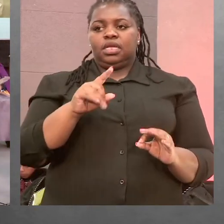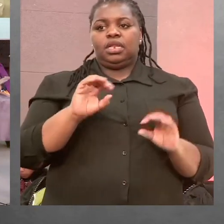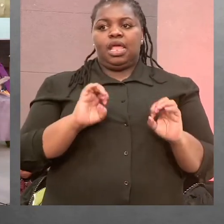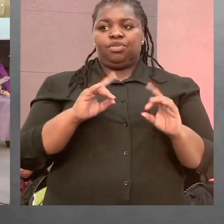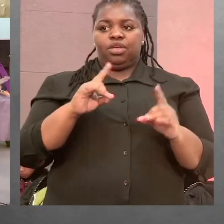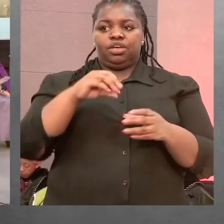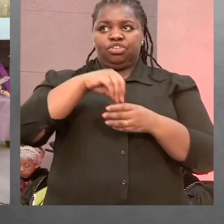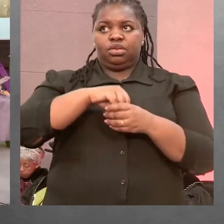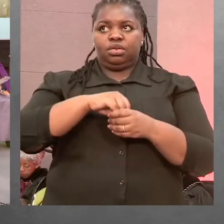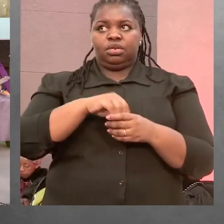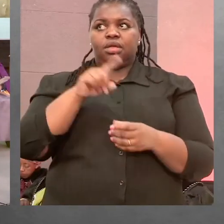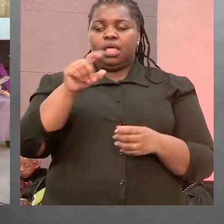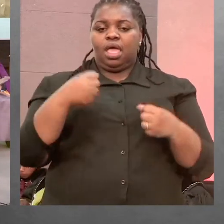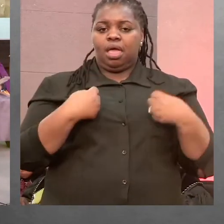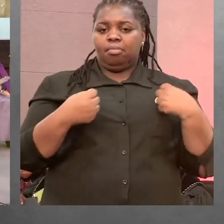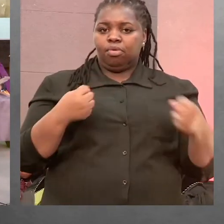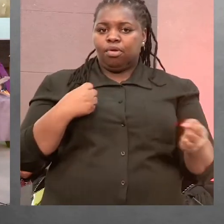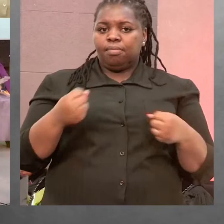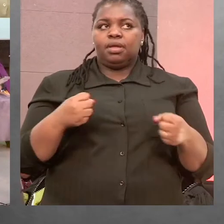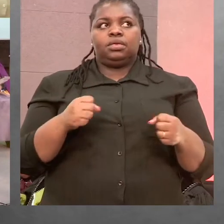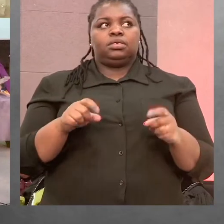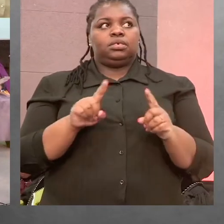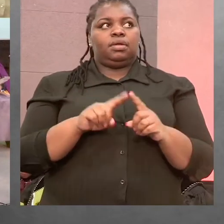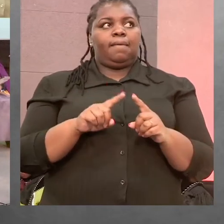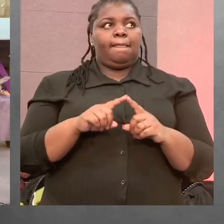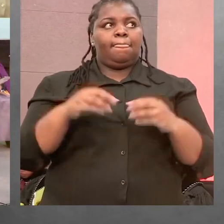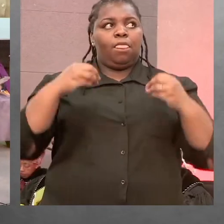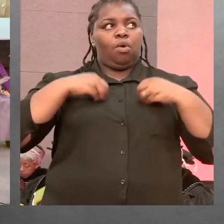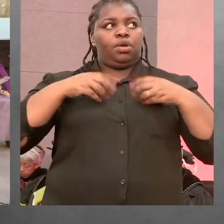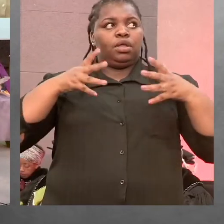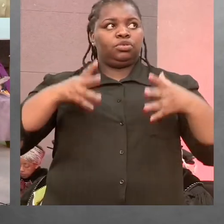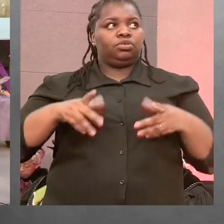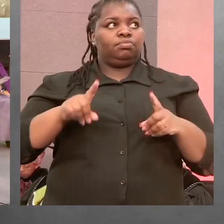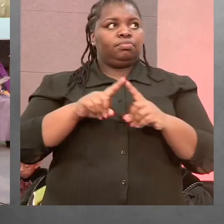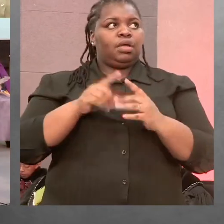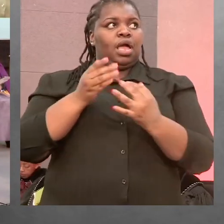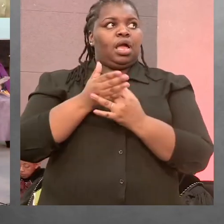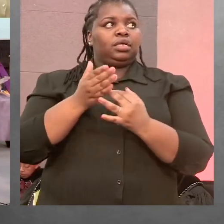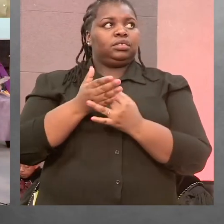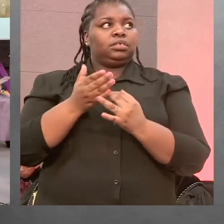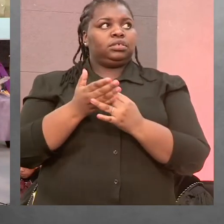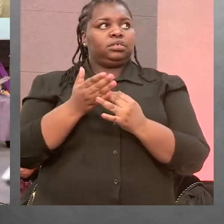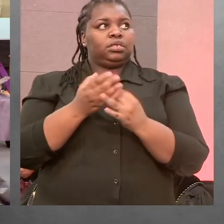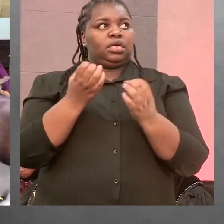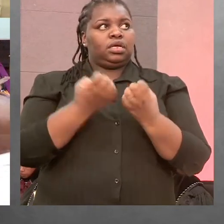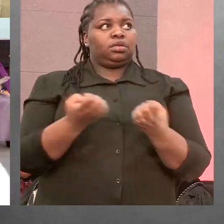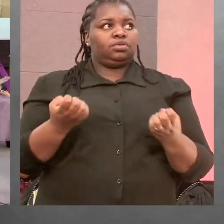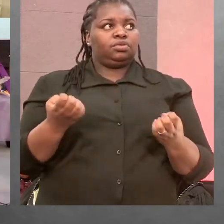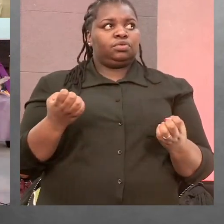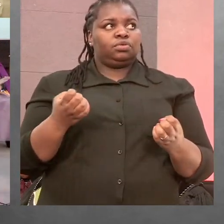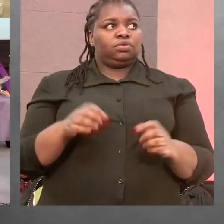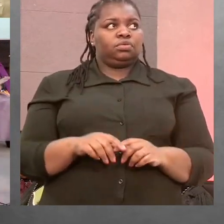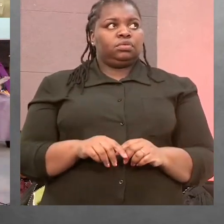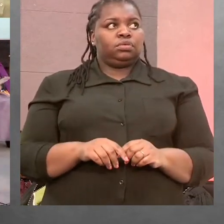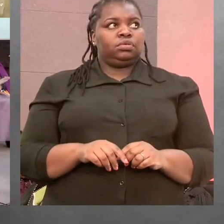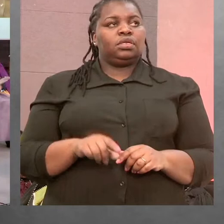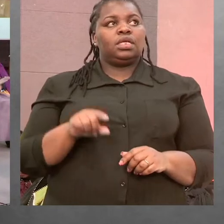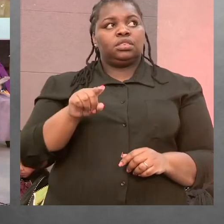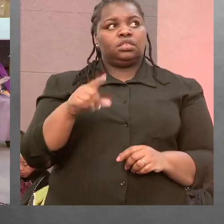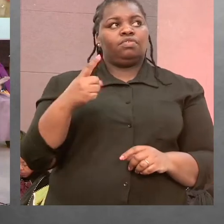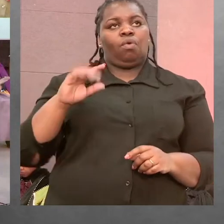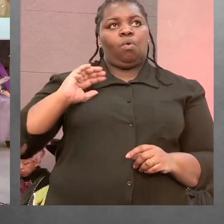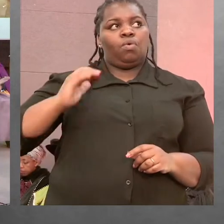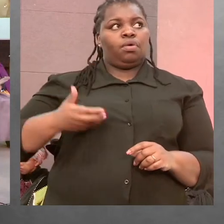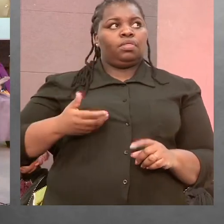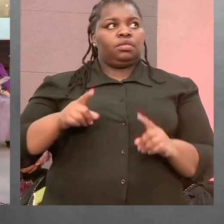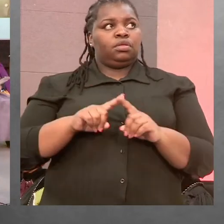education, employment, entrepreneurship, and access to economic resources persist for women and